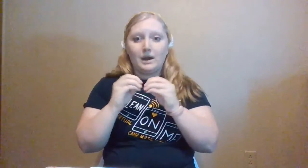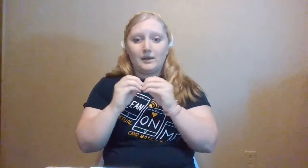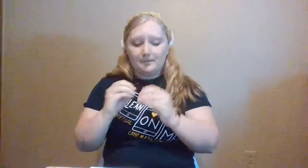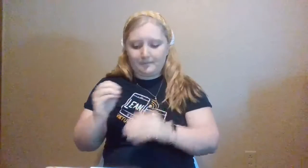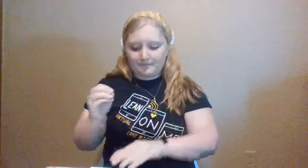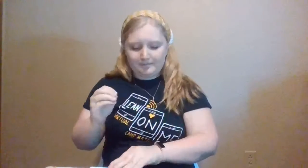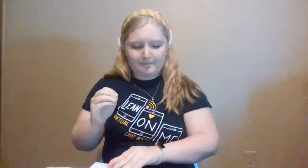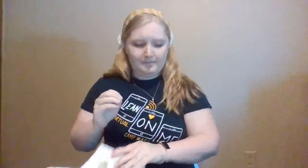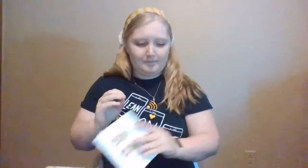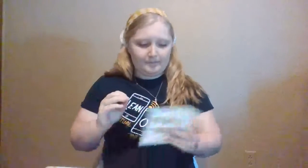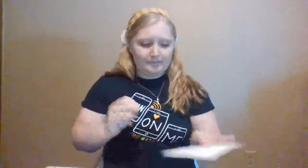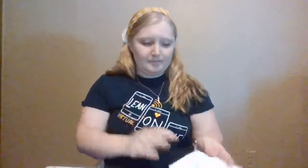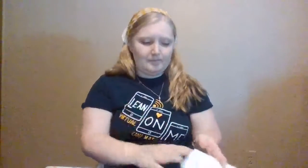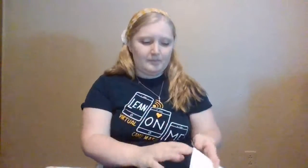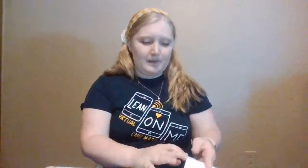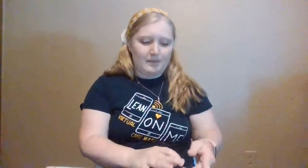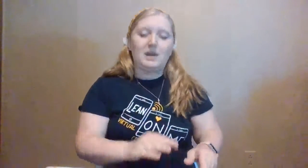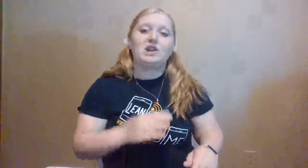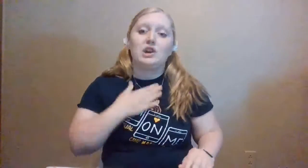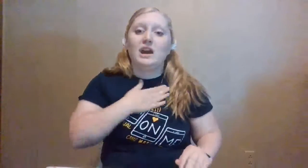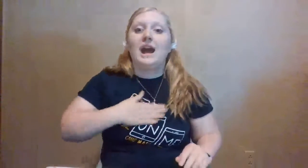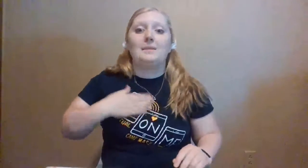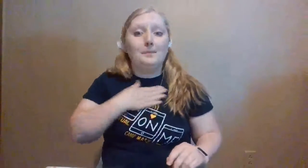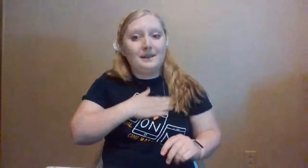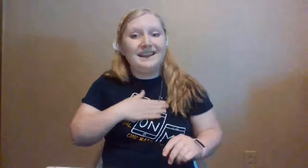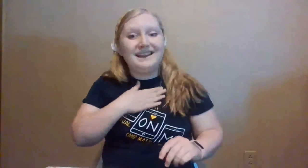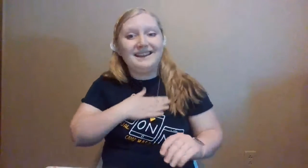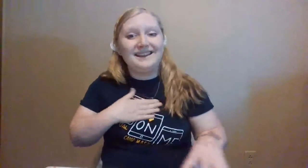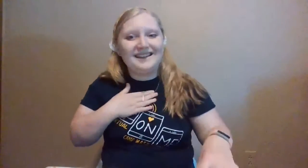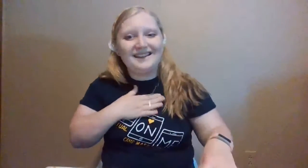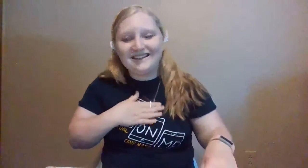More. And make sure to add please.